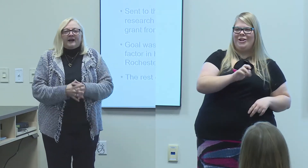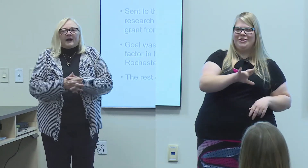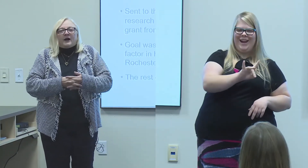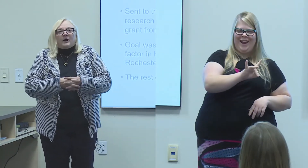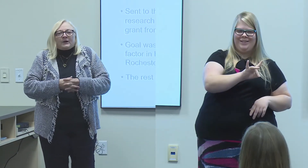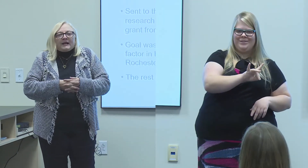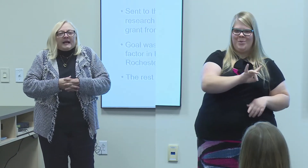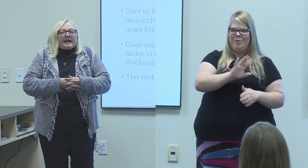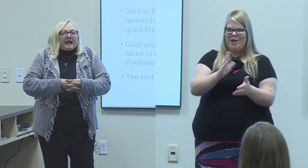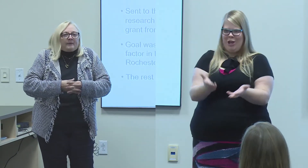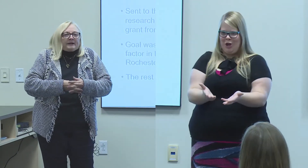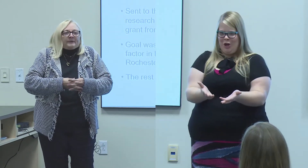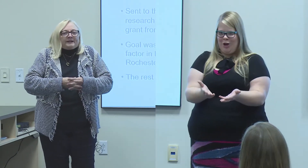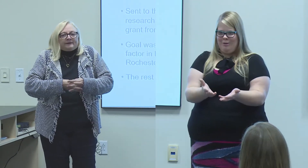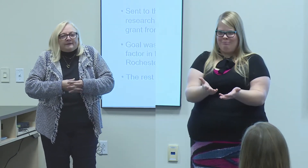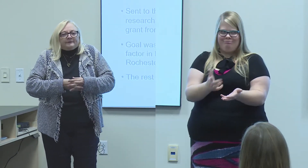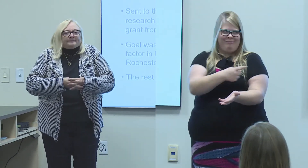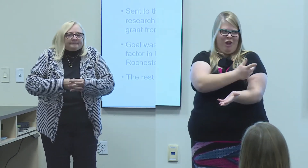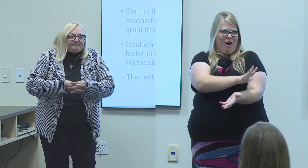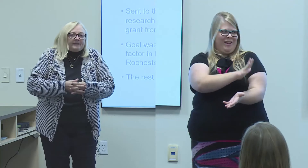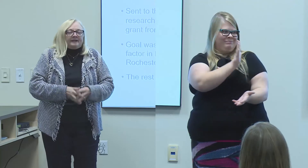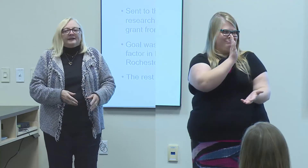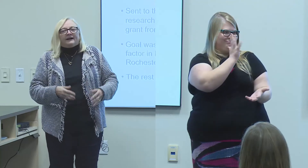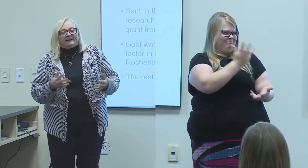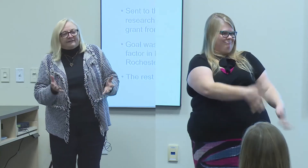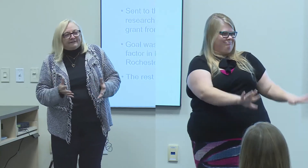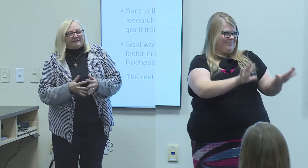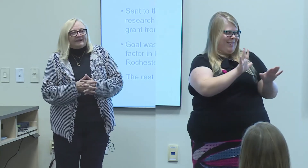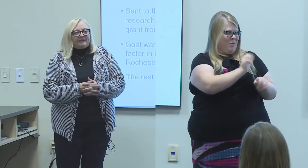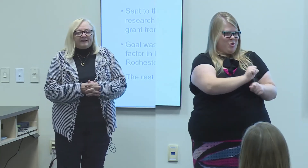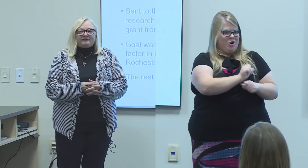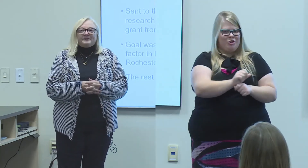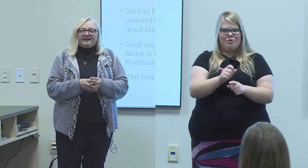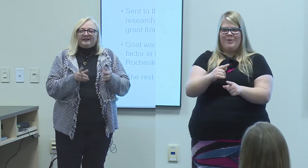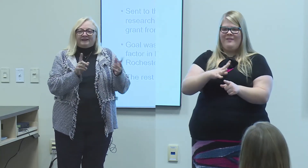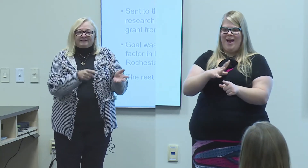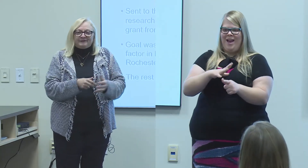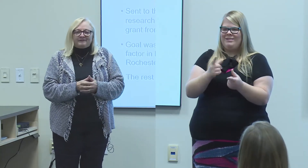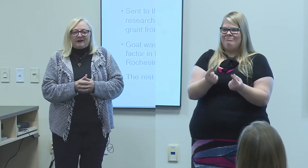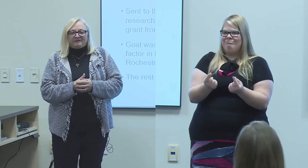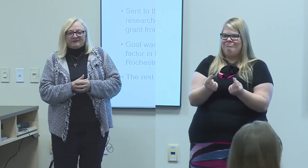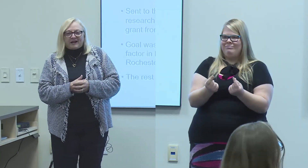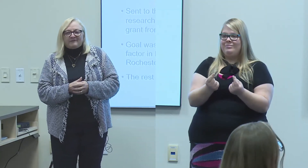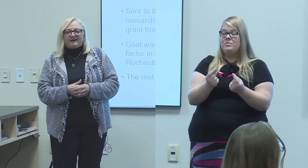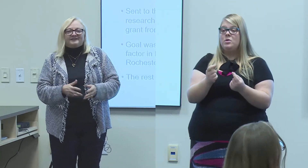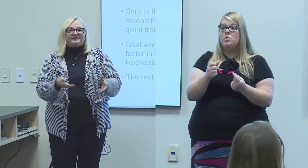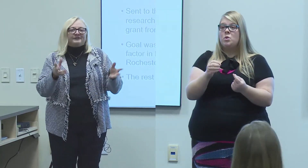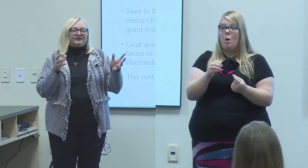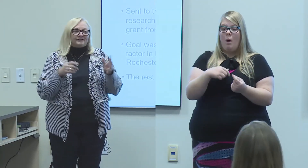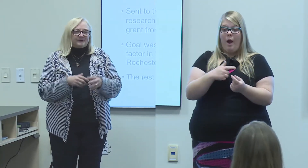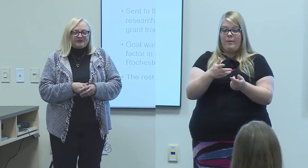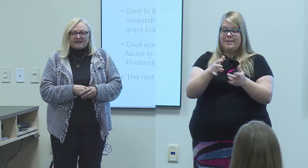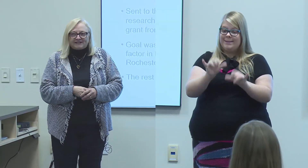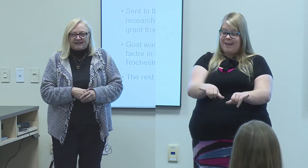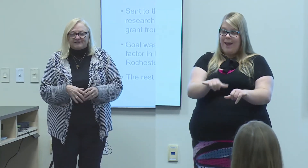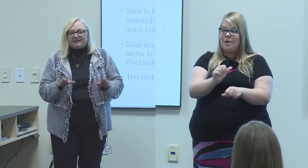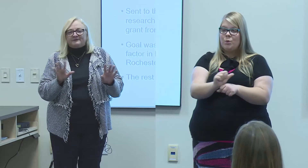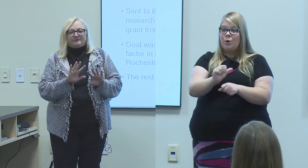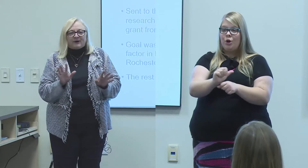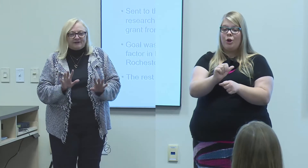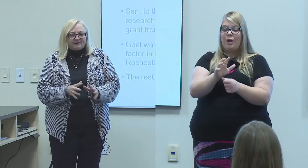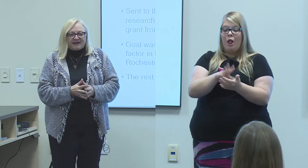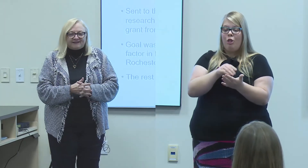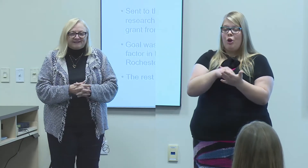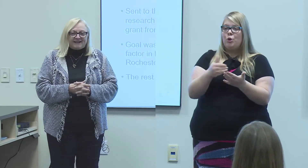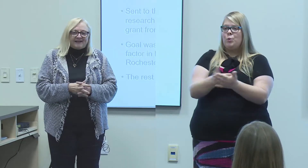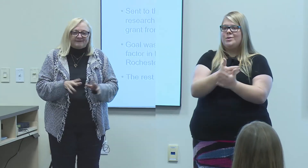like, okay, now what do we do? They left me at the U of R for 9 months to learn some new technology that